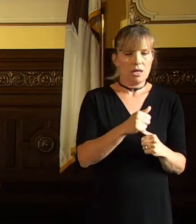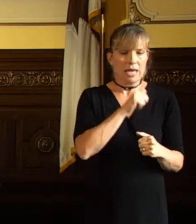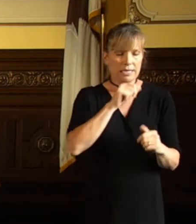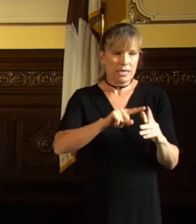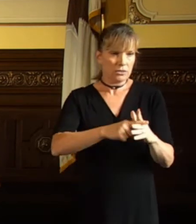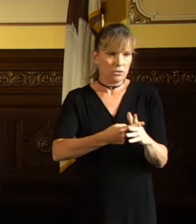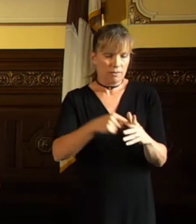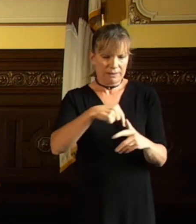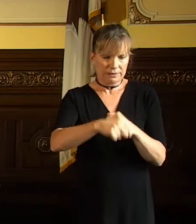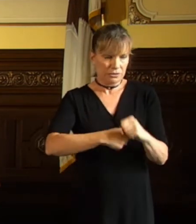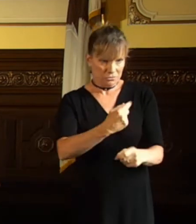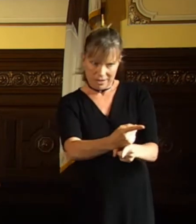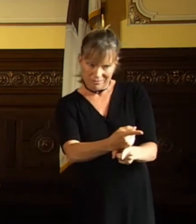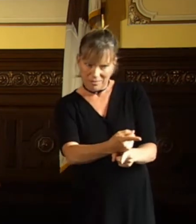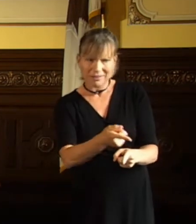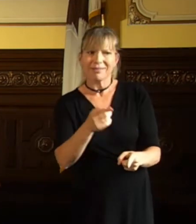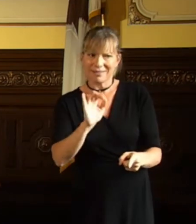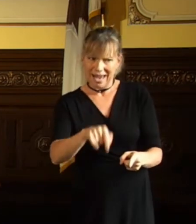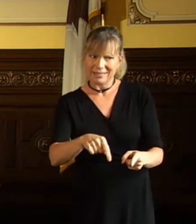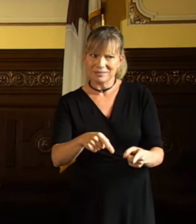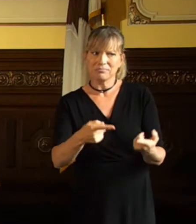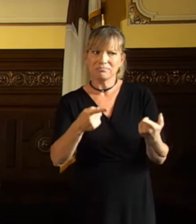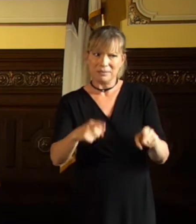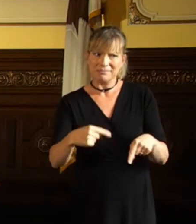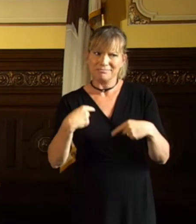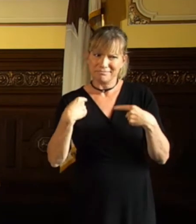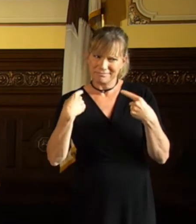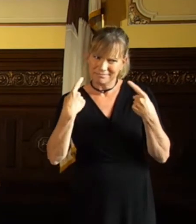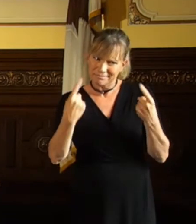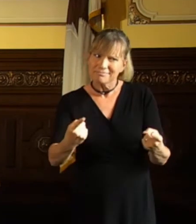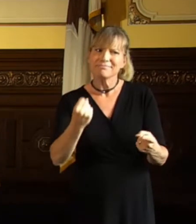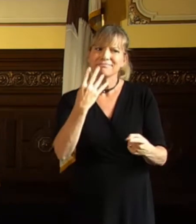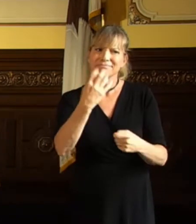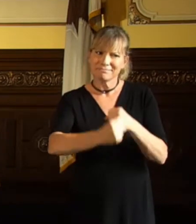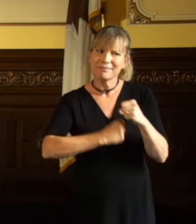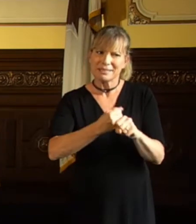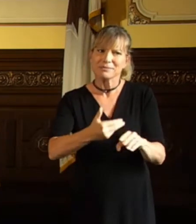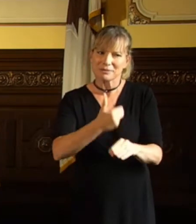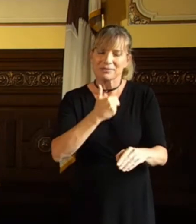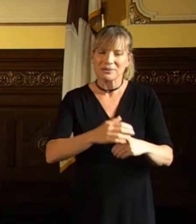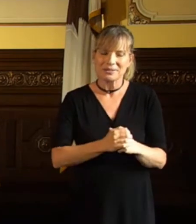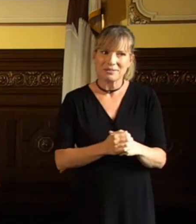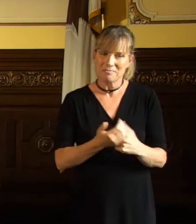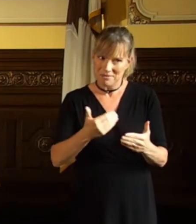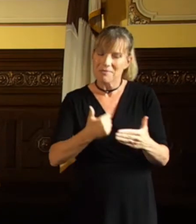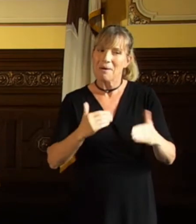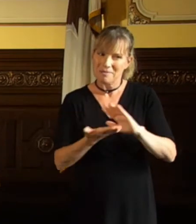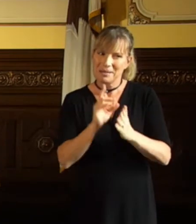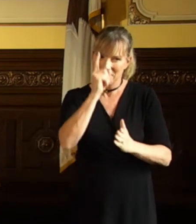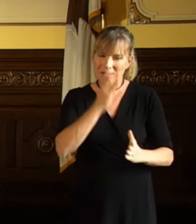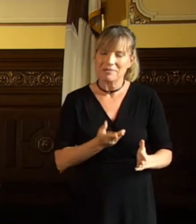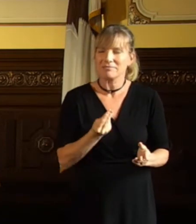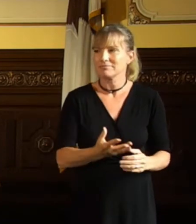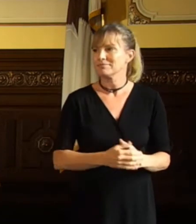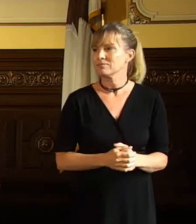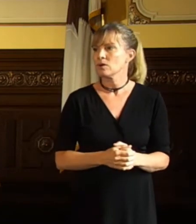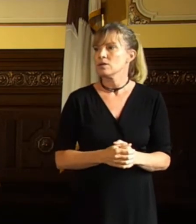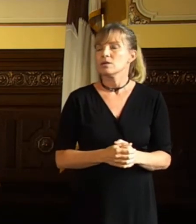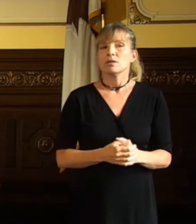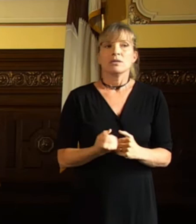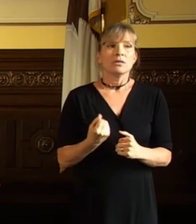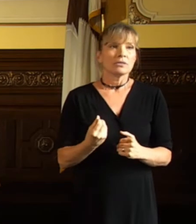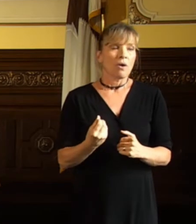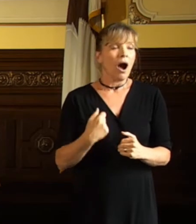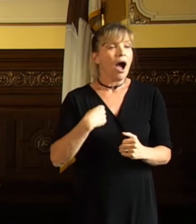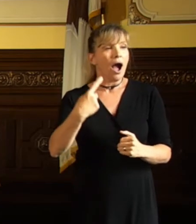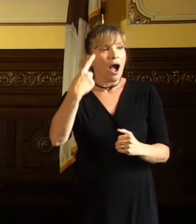started this year, right? That's something that existed for years before I became governor. So